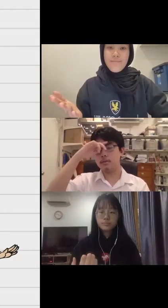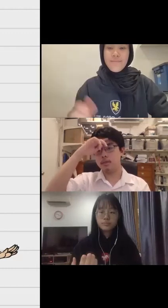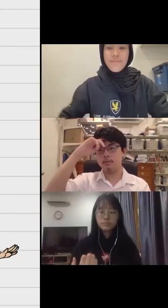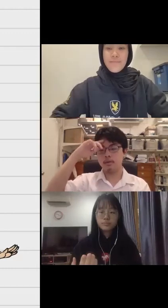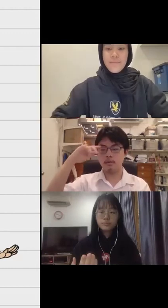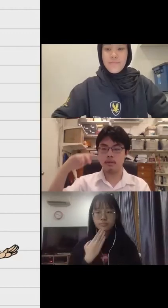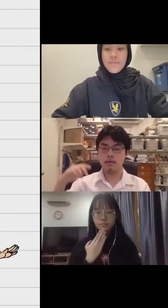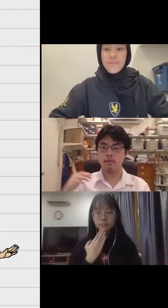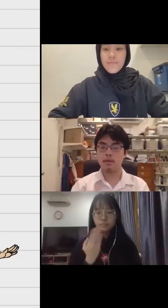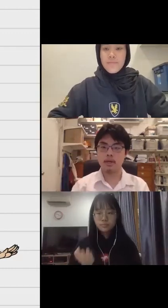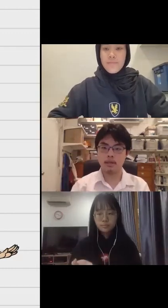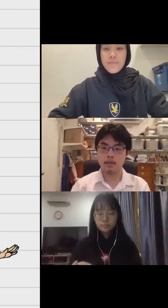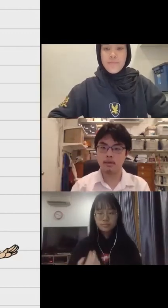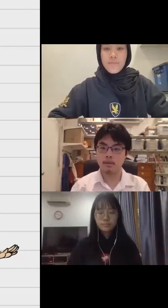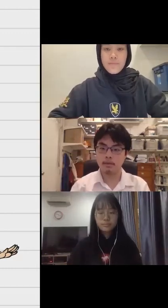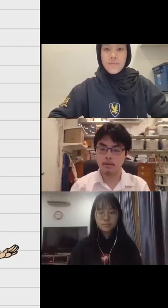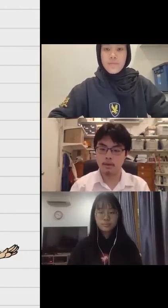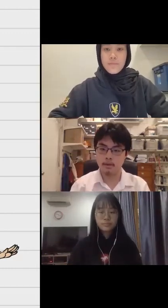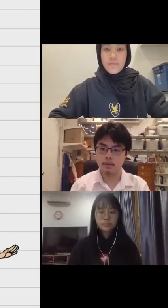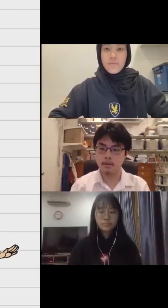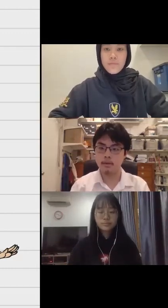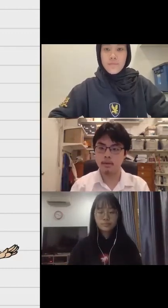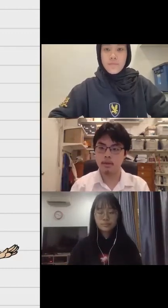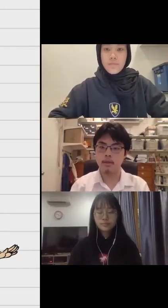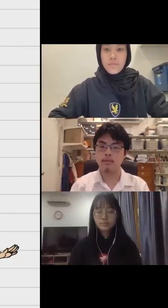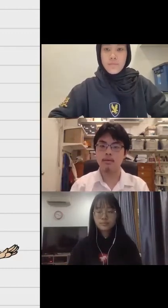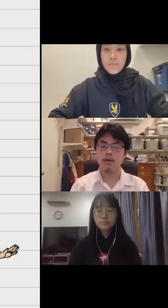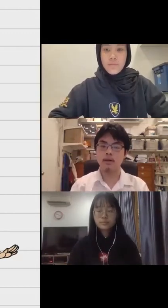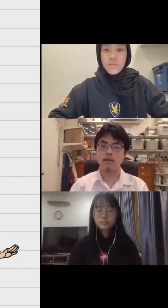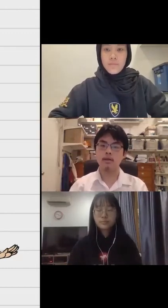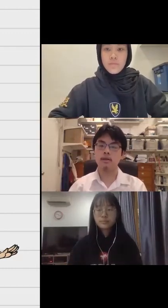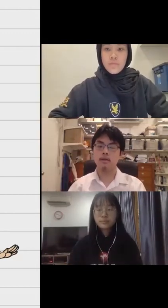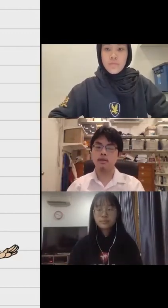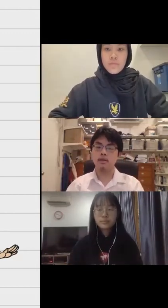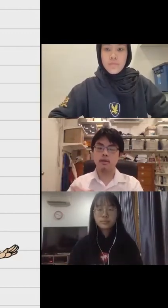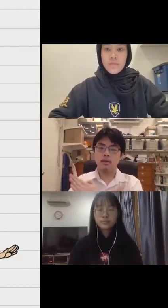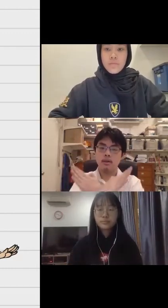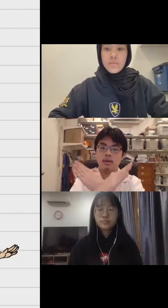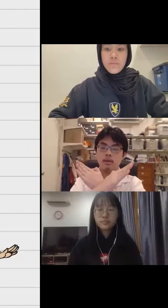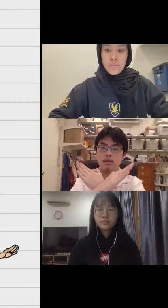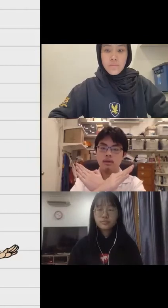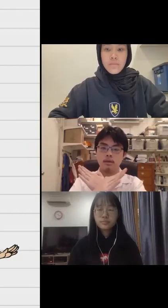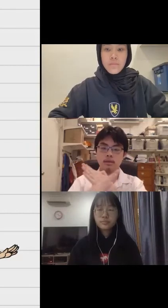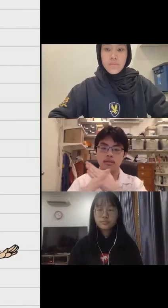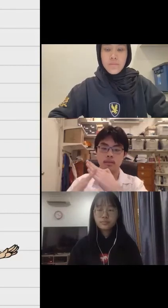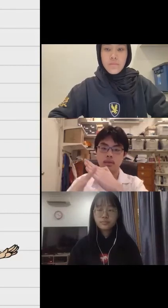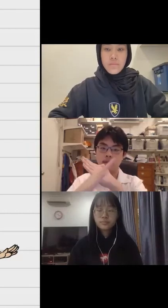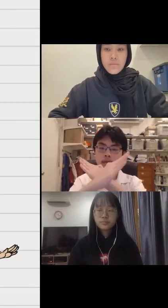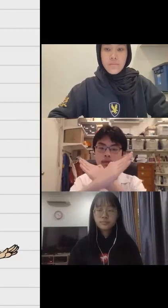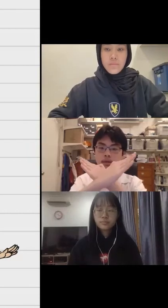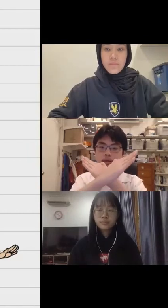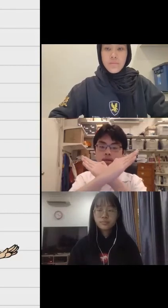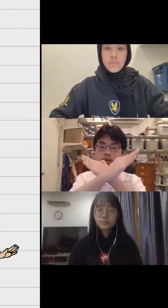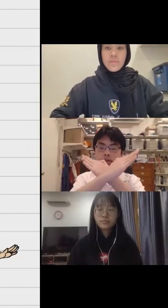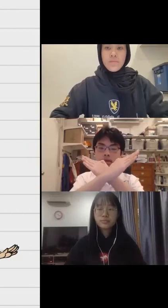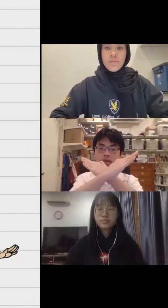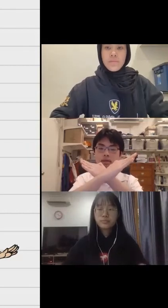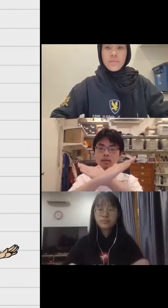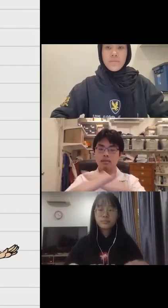And another one, which you would say when you want to politely tell people around you to keep quiet,